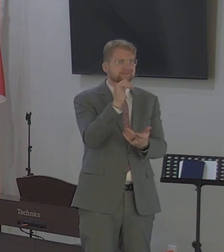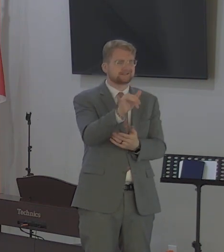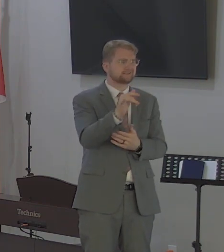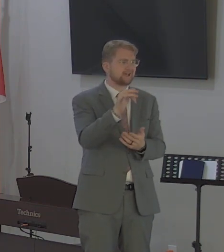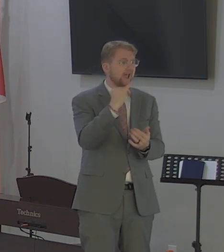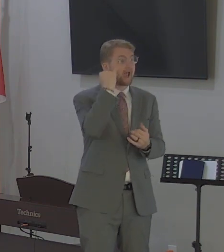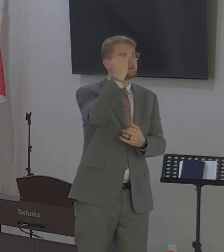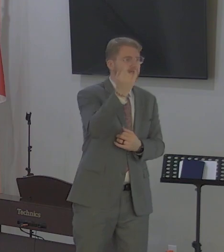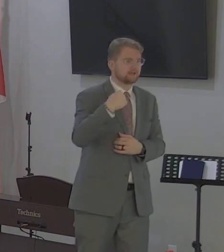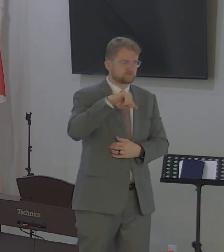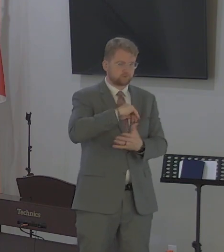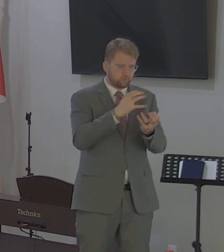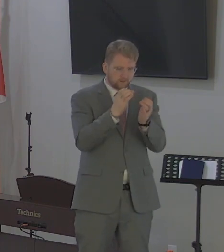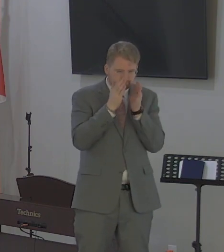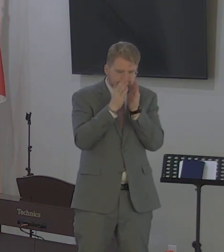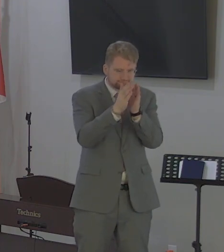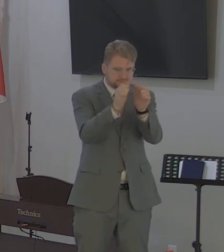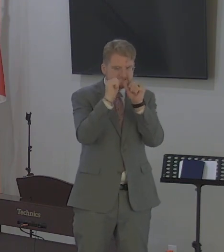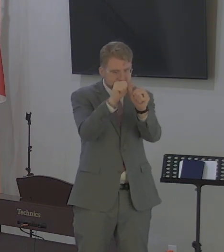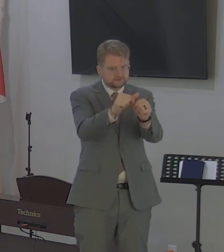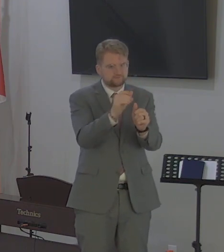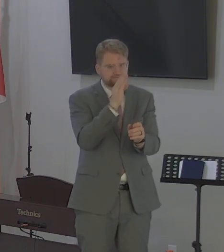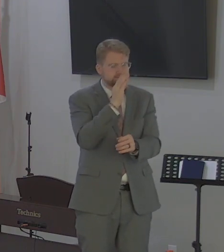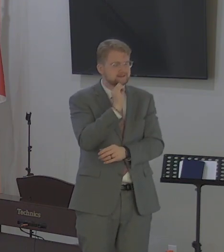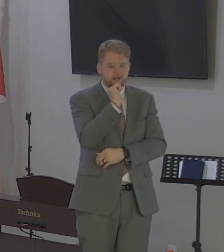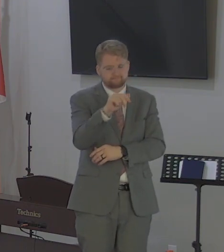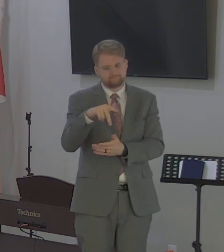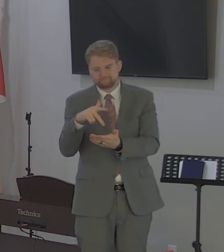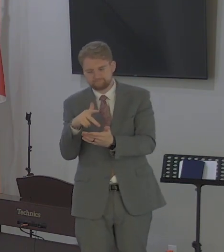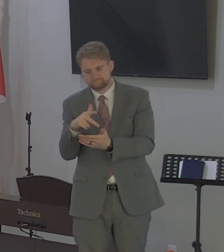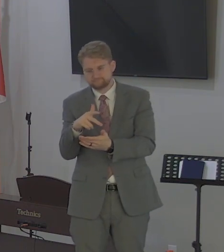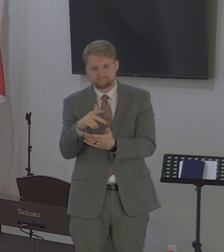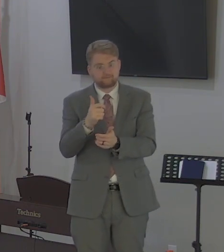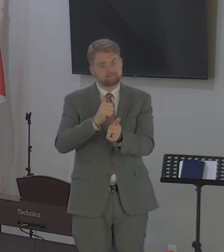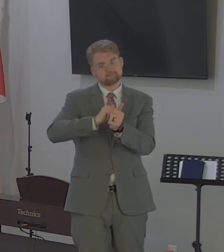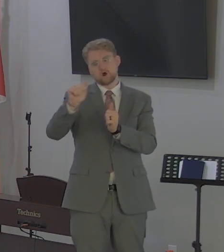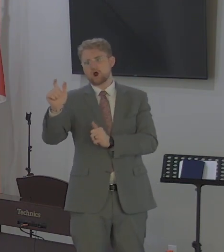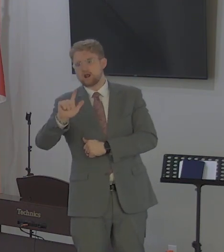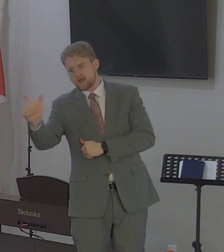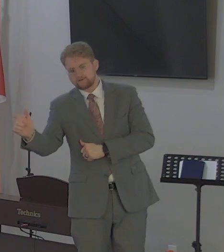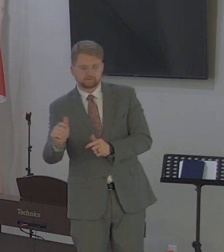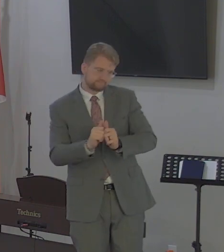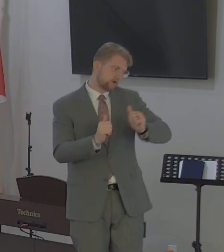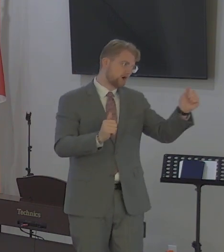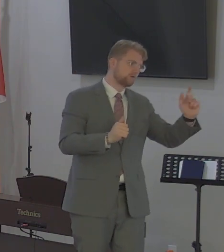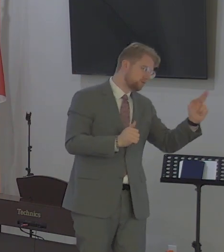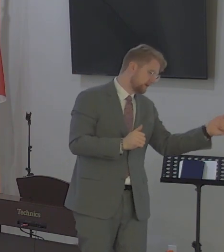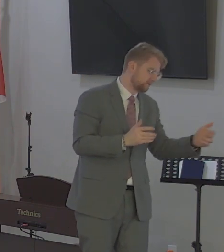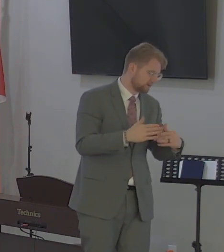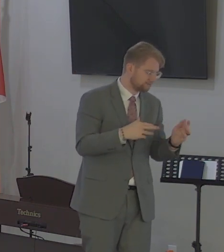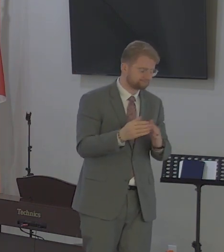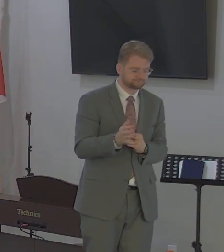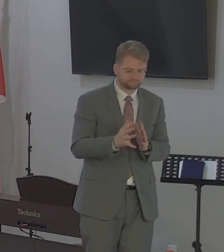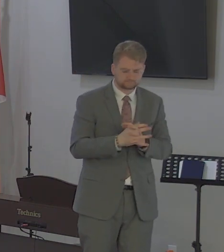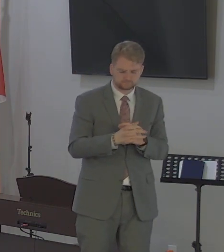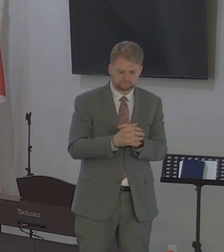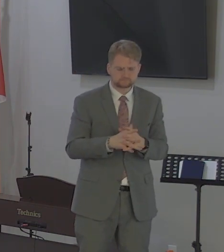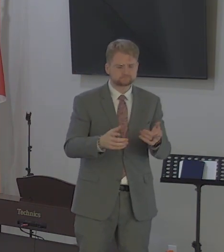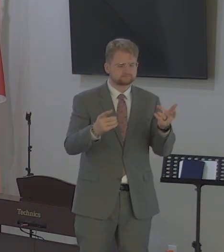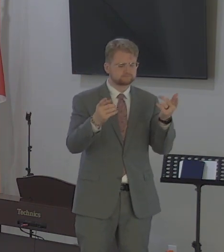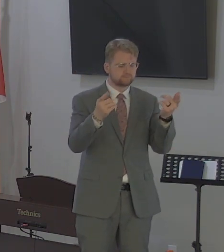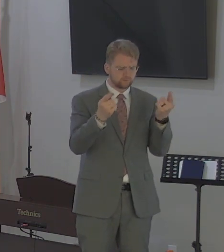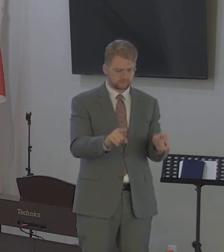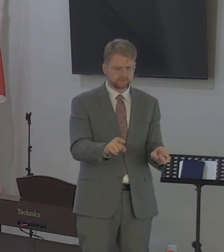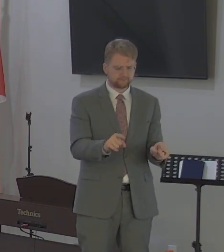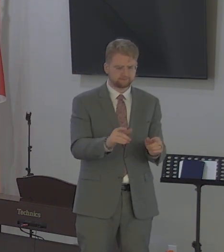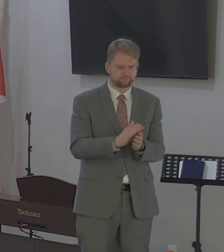same thing when he took the nation of Israel out of Egypt, right? What happened? He's up on Mount Sinai, and he's receiving